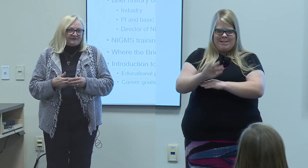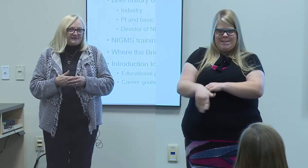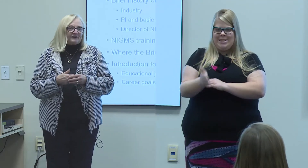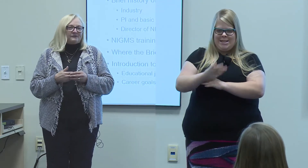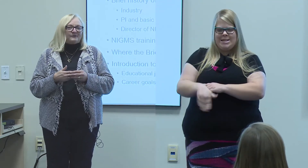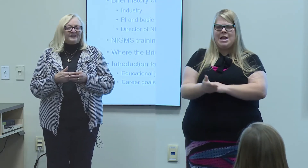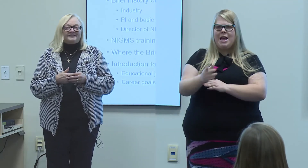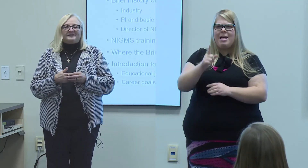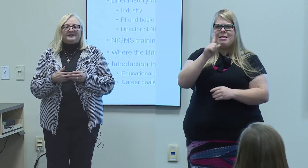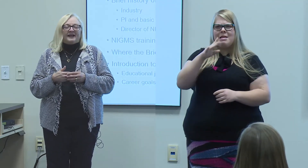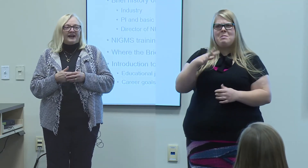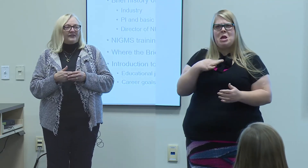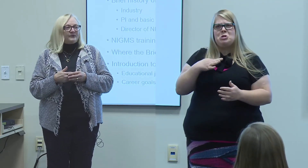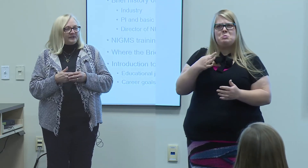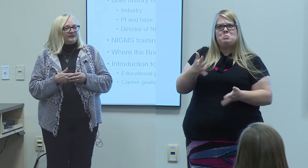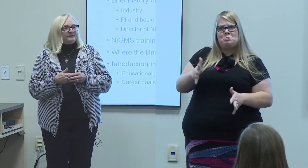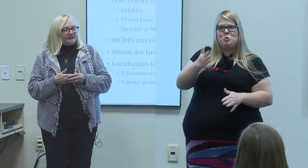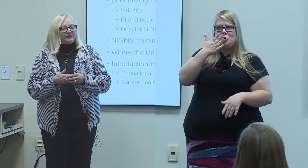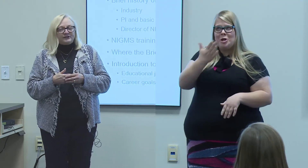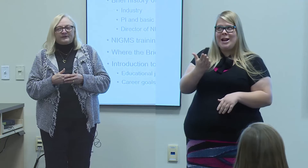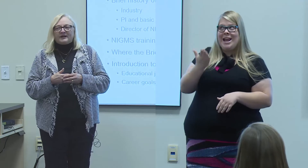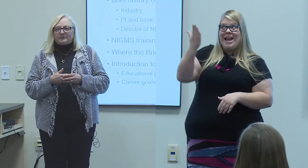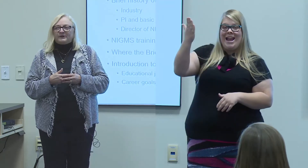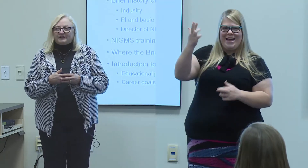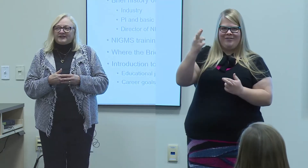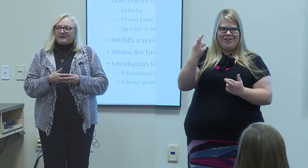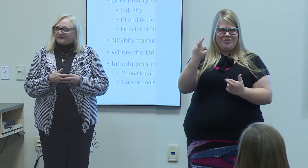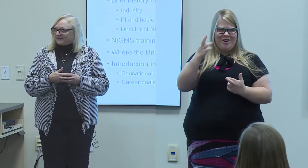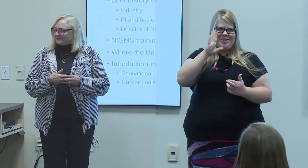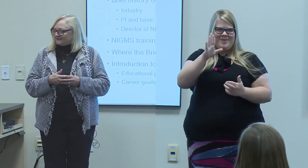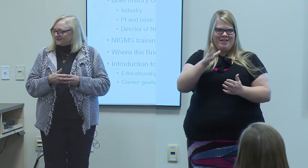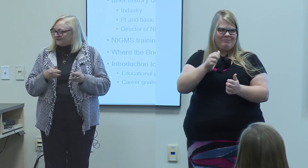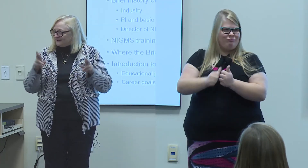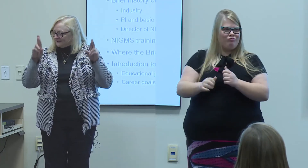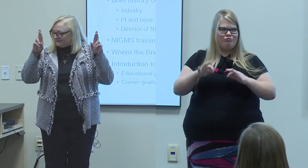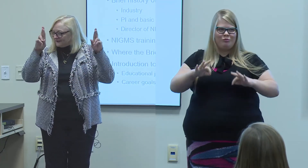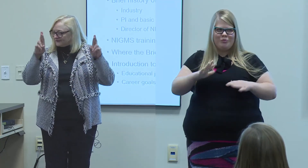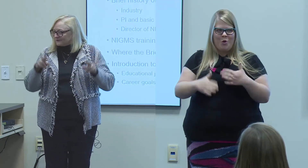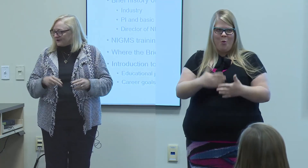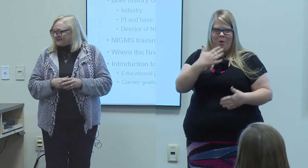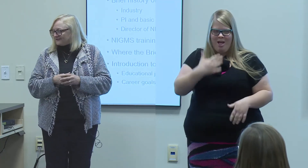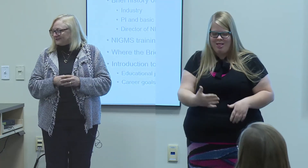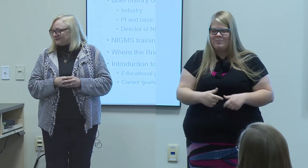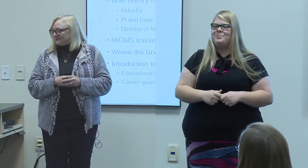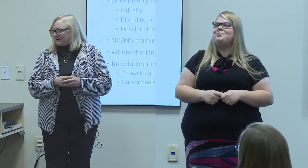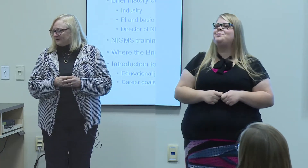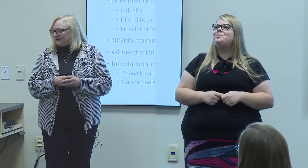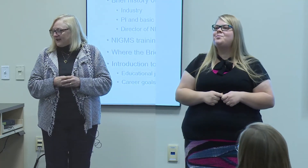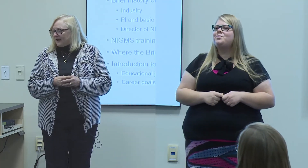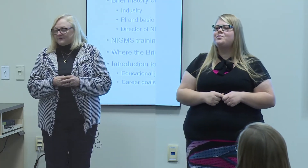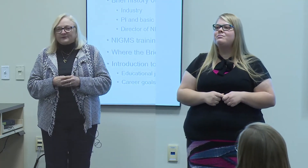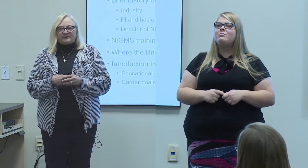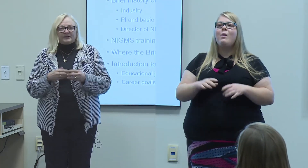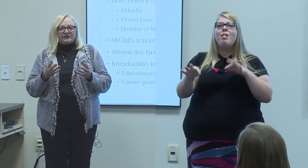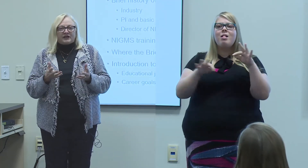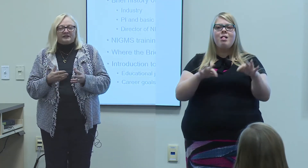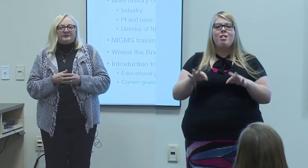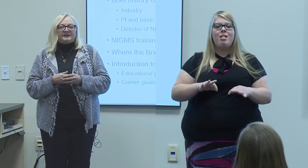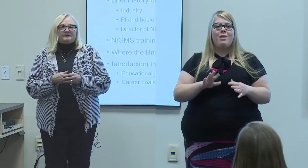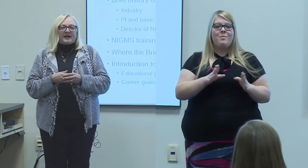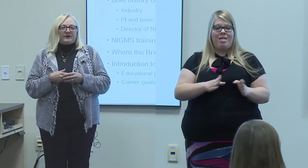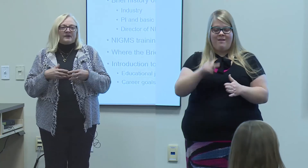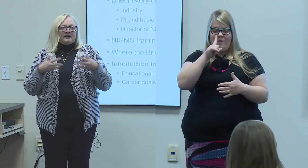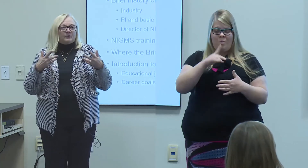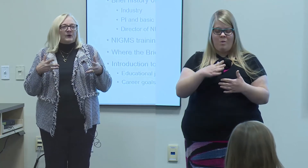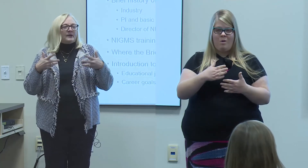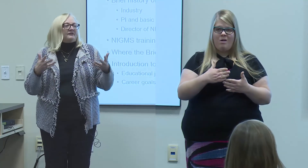on it for several weeks, and I think we turned around a pretty good application, so fingers crossed it'll do well. So I'm going to talk a little